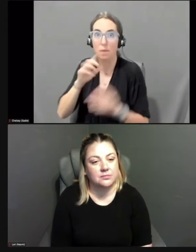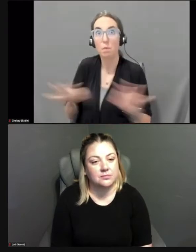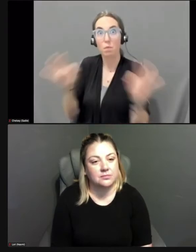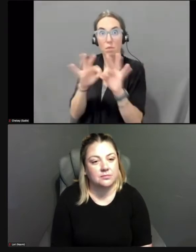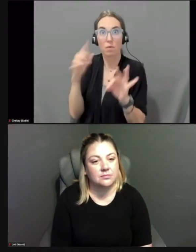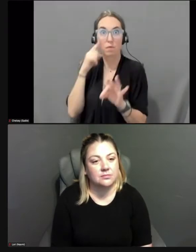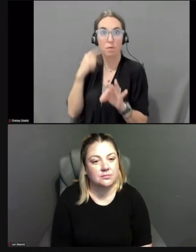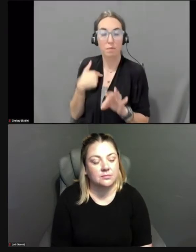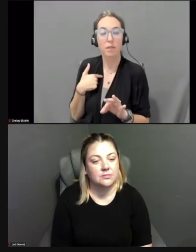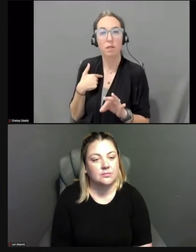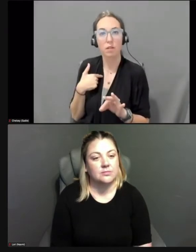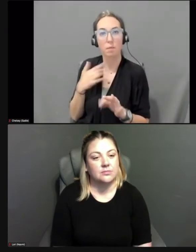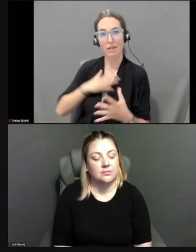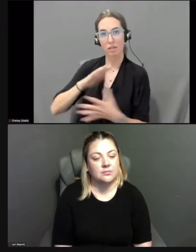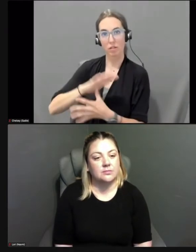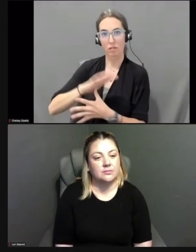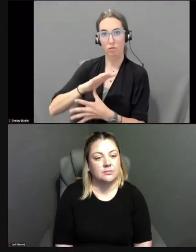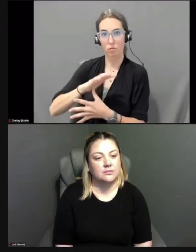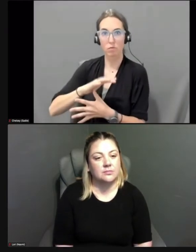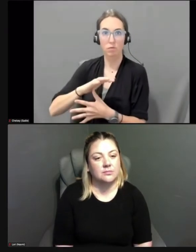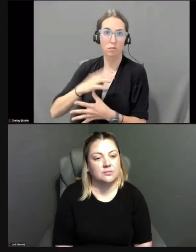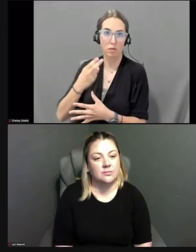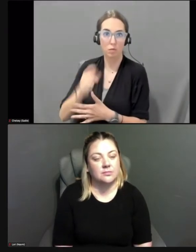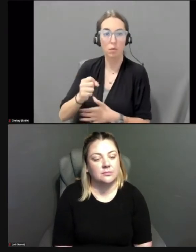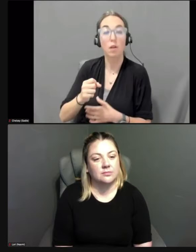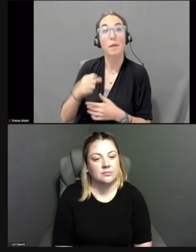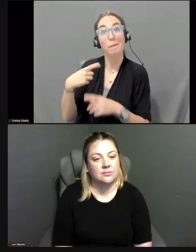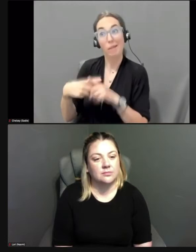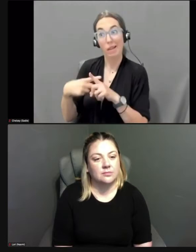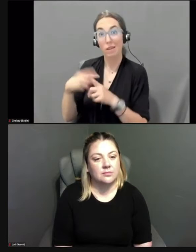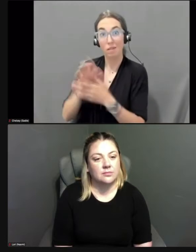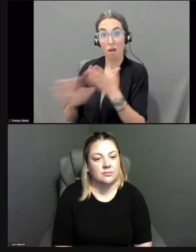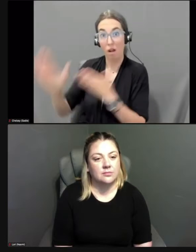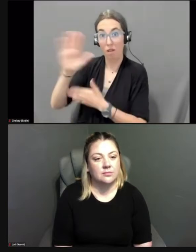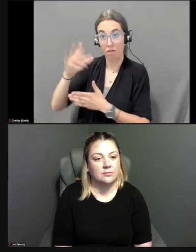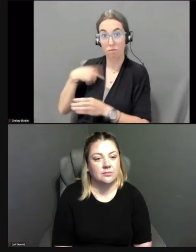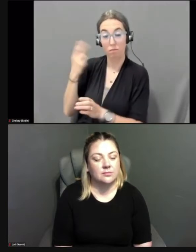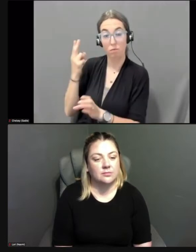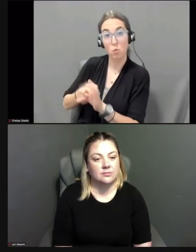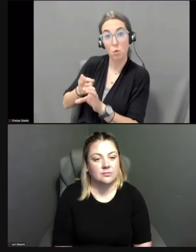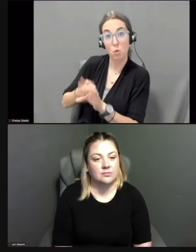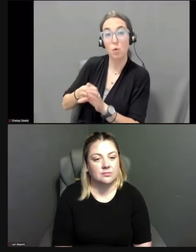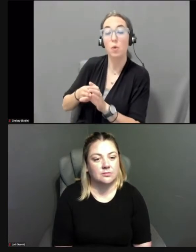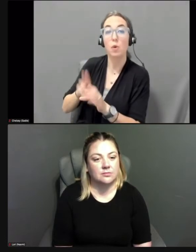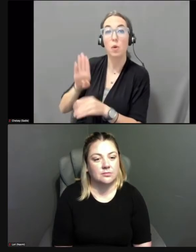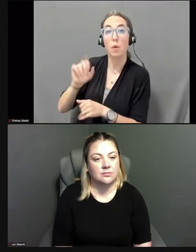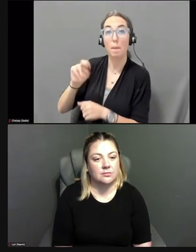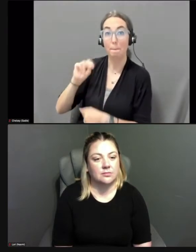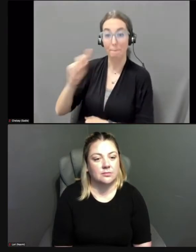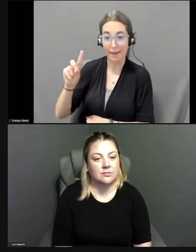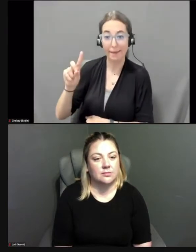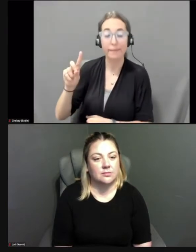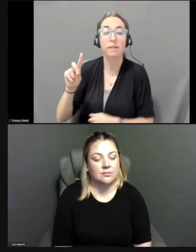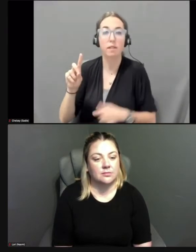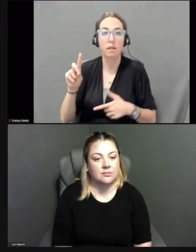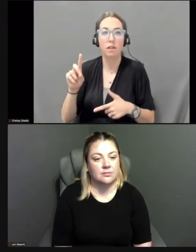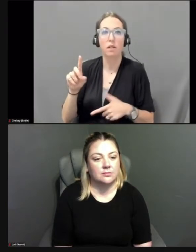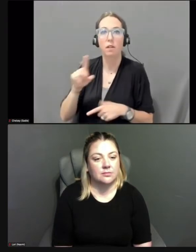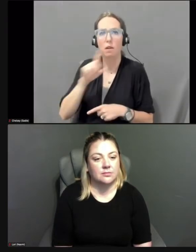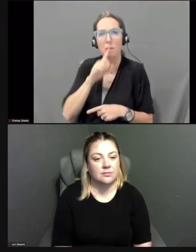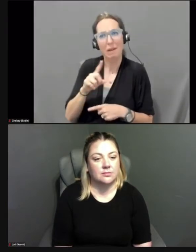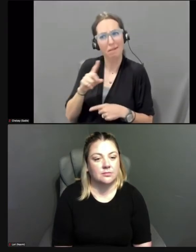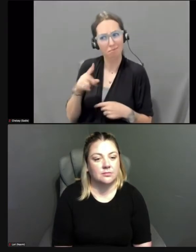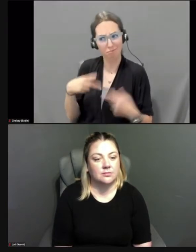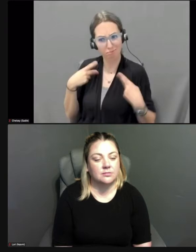into college, I joined the marching band in college, and it was a very like strenuous,